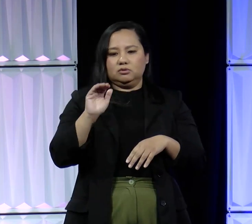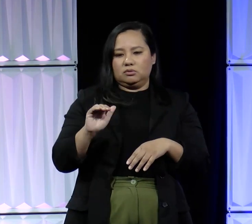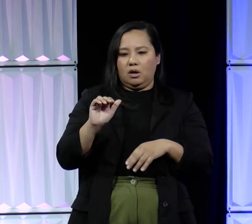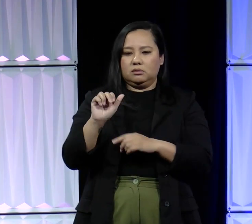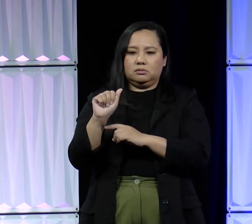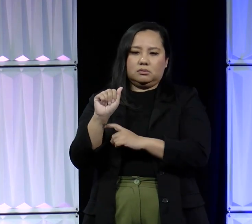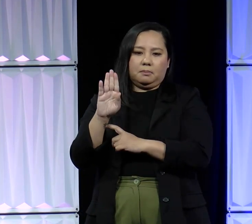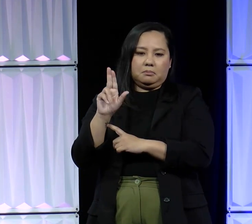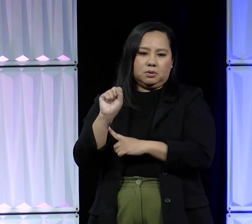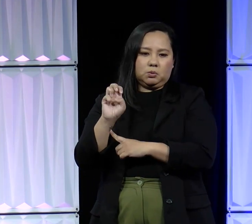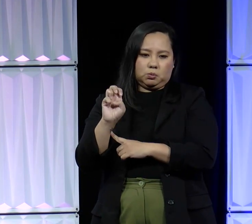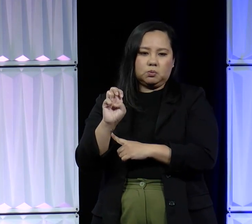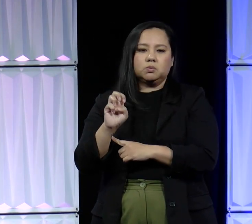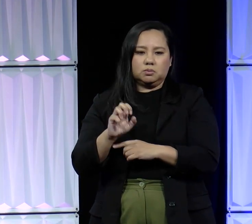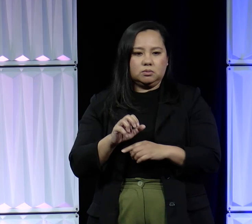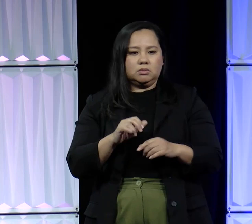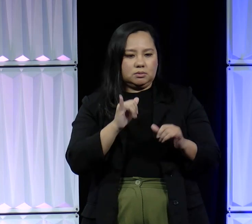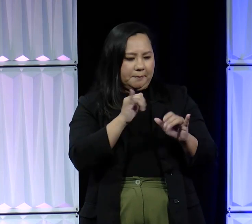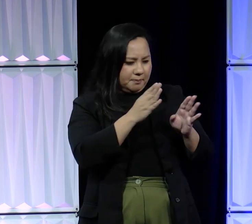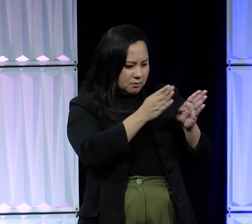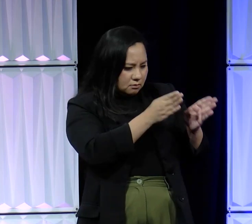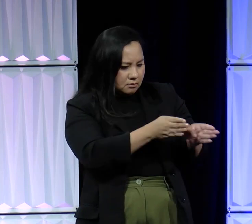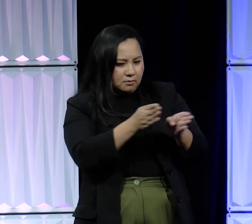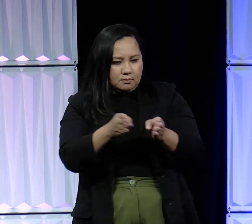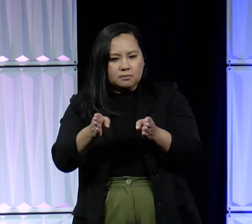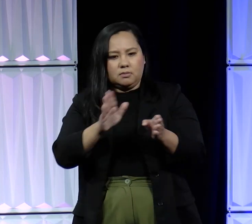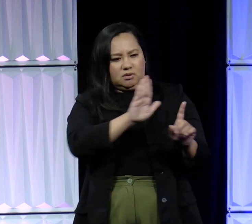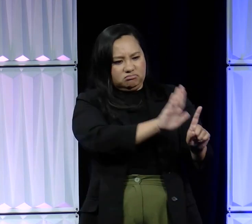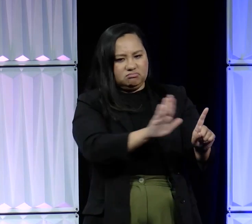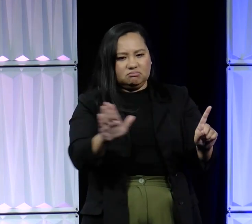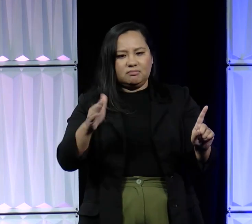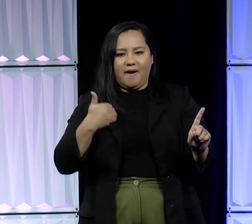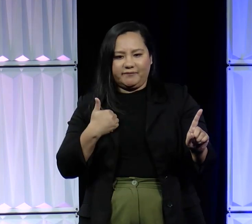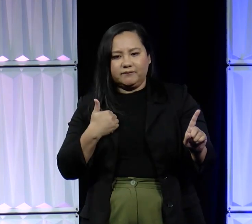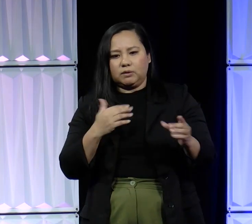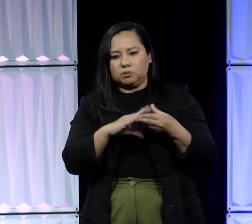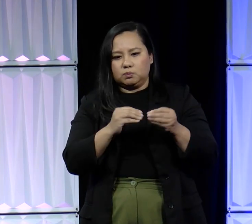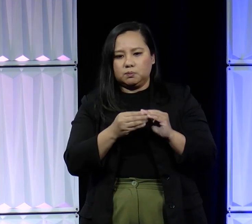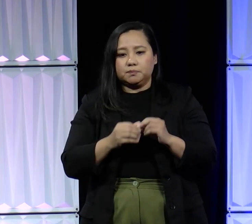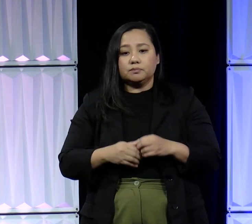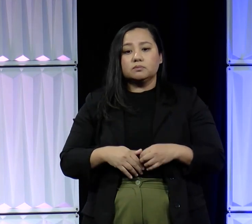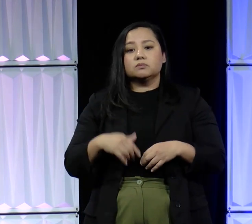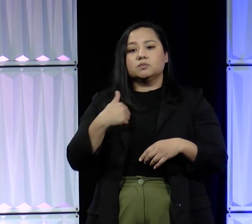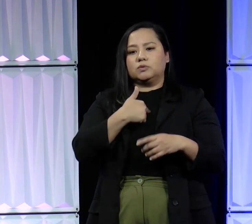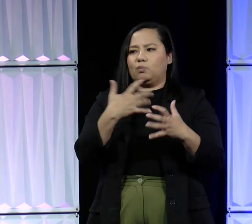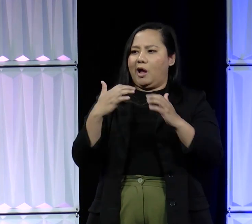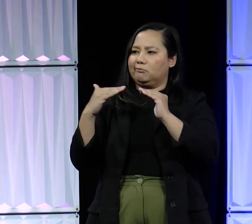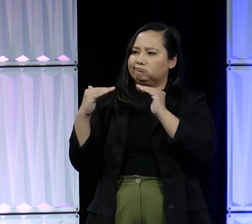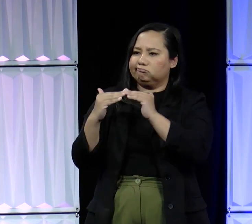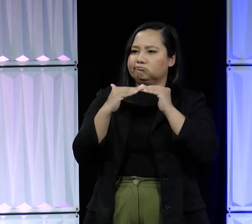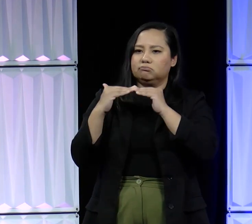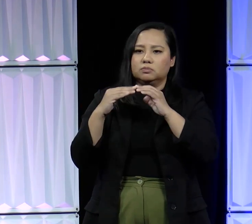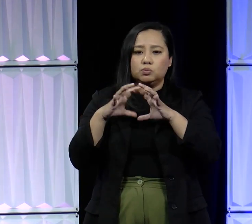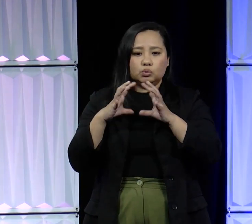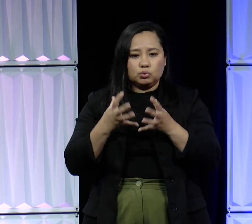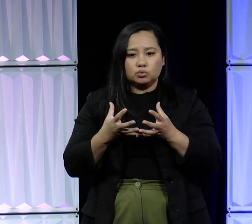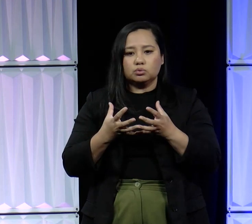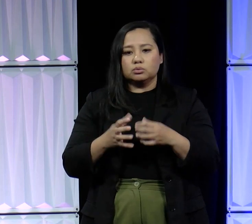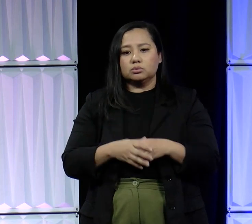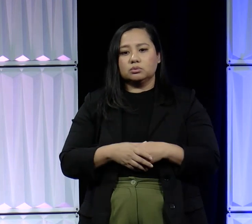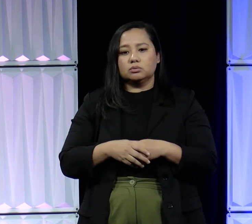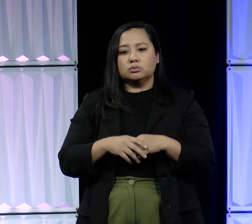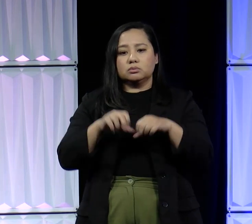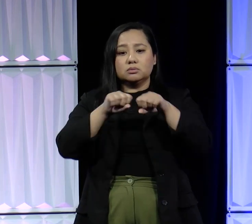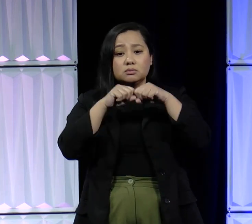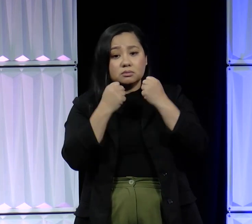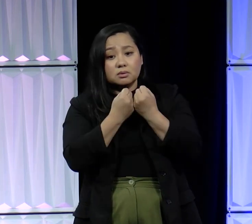shared long-term vision is a just world, a society made up of communities, relationships, and individuals that are liberated from the